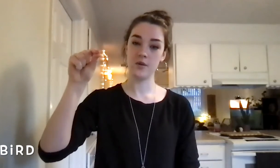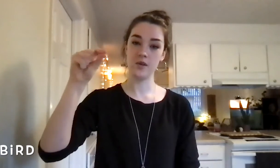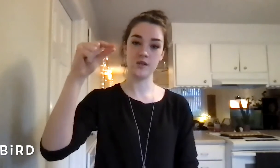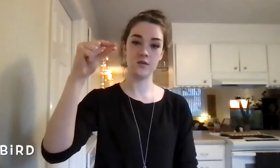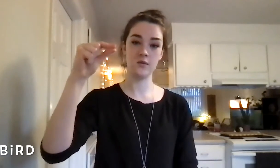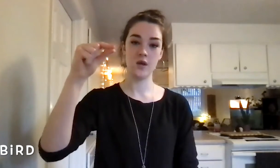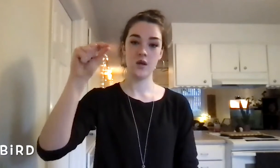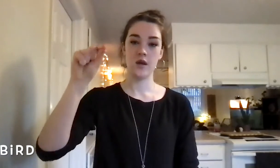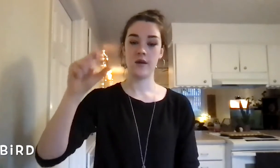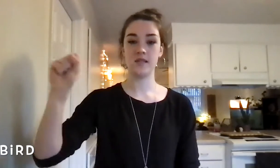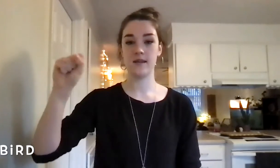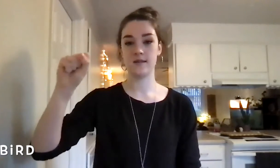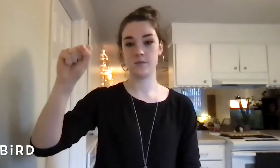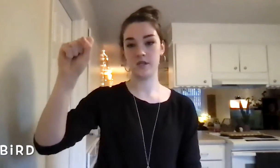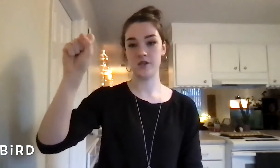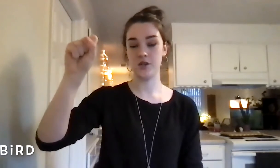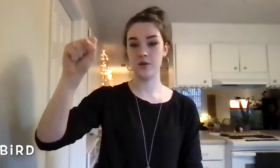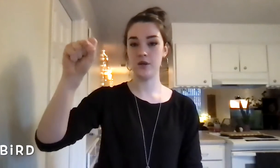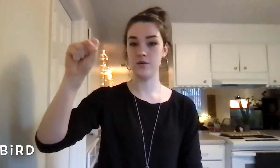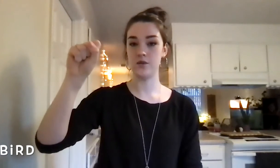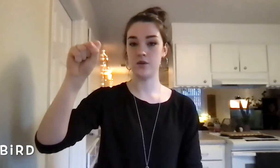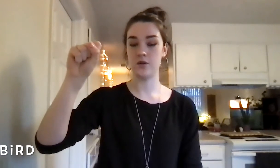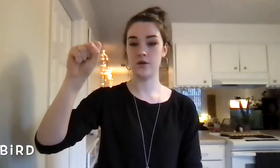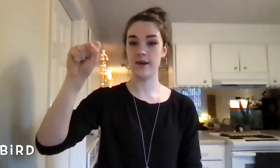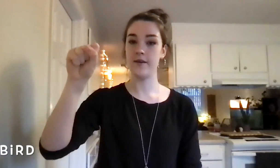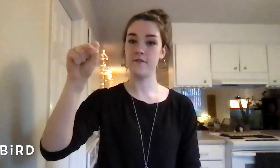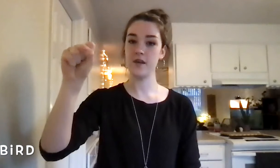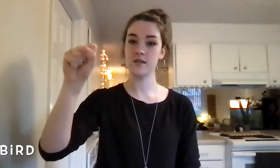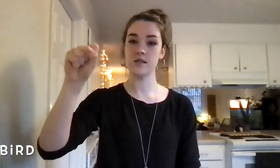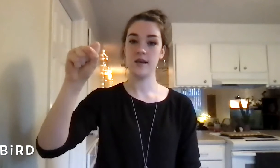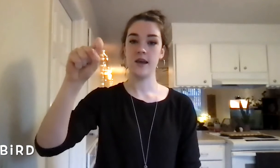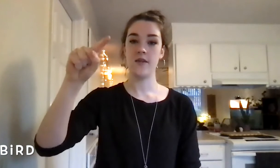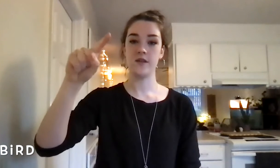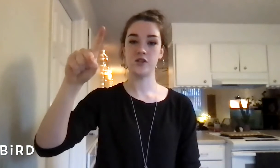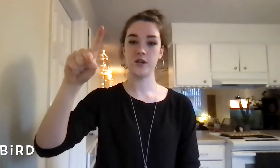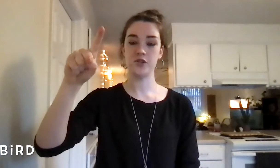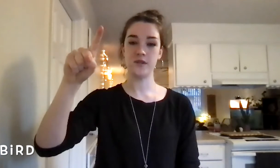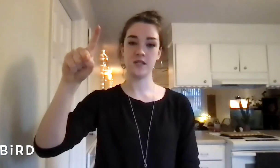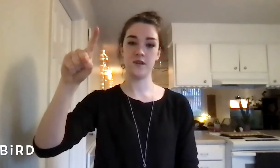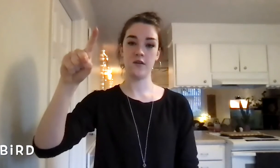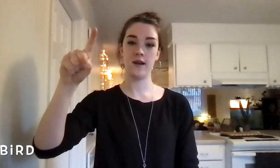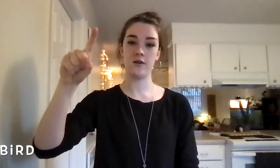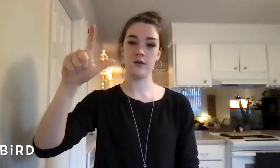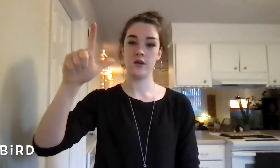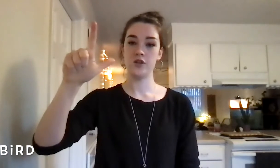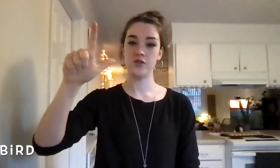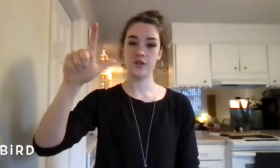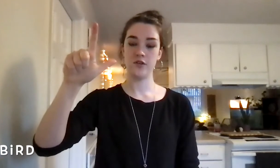we do. To get into this position, you can use your fist and then stretch your index finger out, stretch your thumb